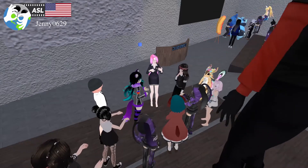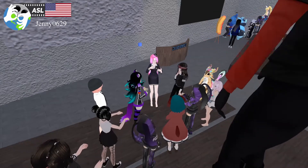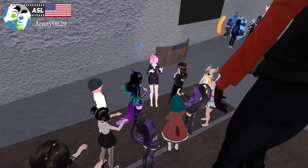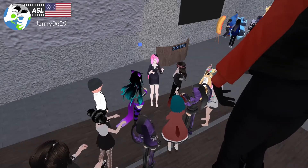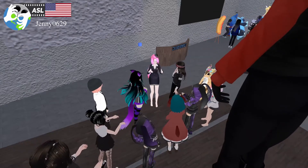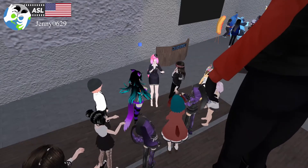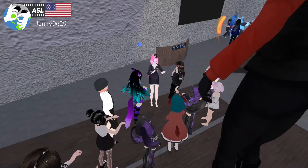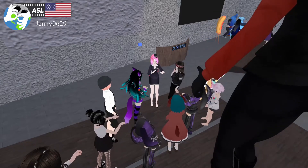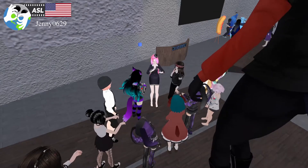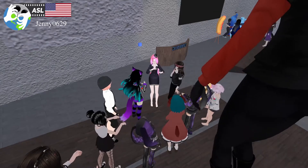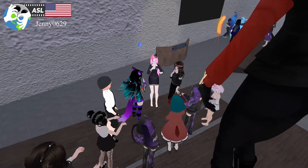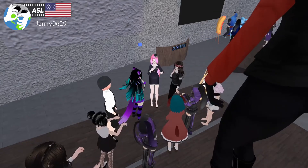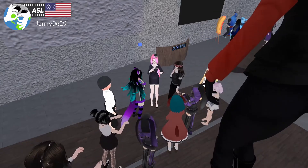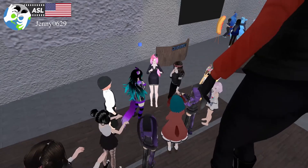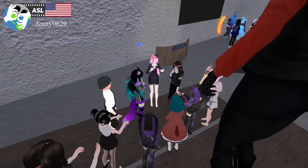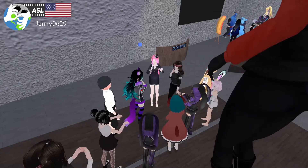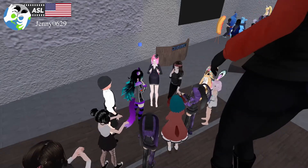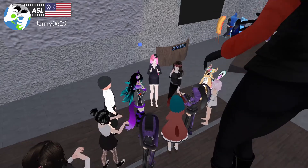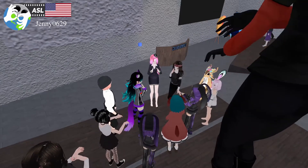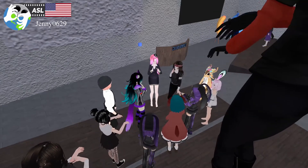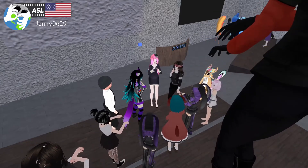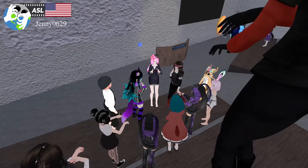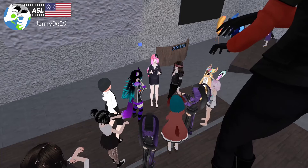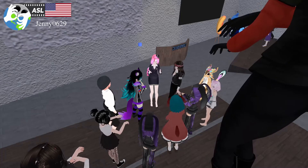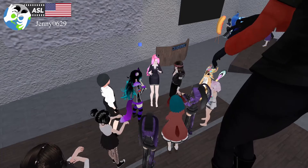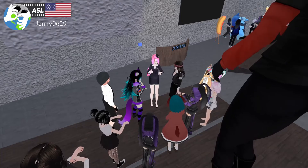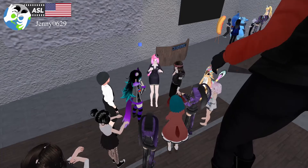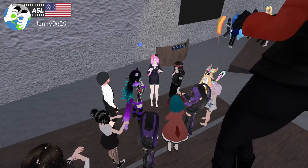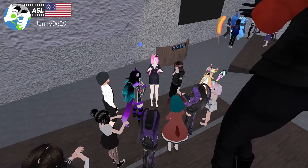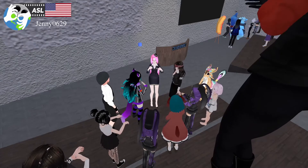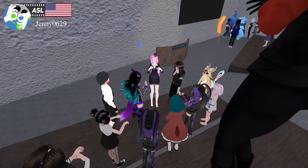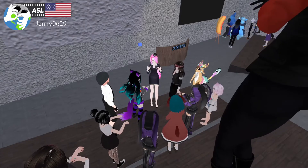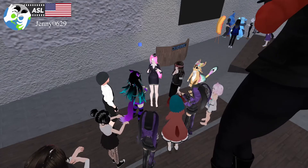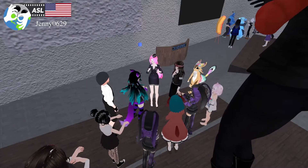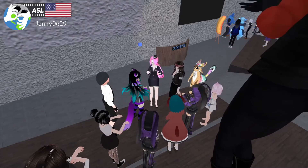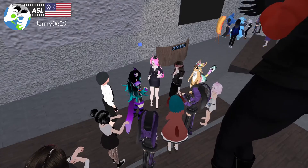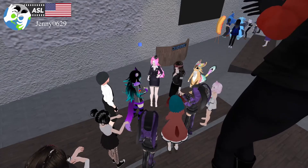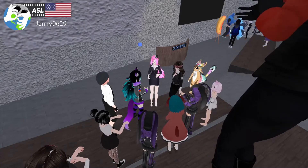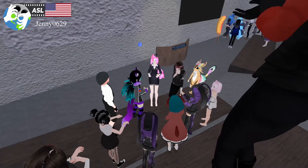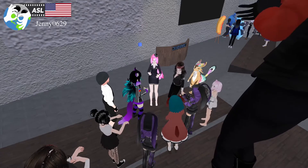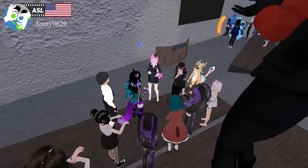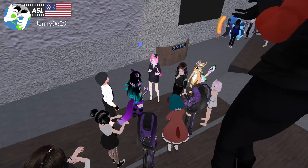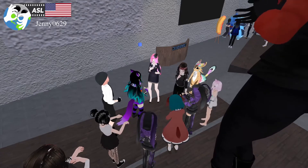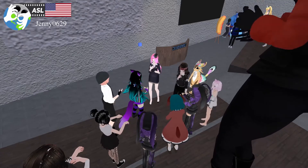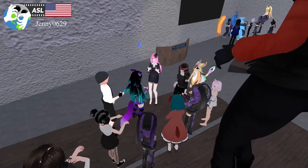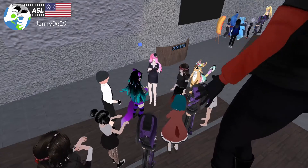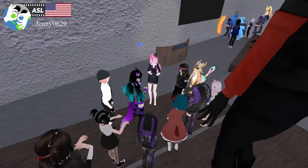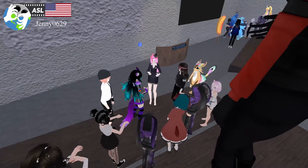like a timeline, but like just keep it moderate, keep it to a point where you're not Got it. like snoring, and you guys will be good.